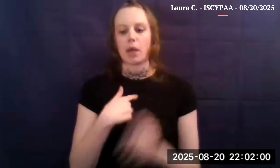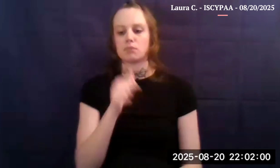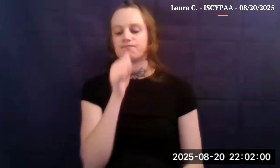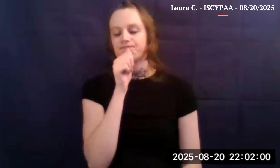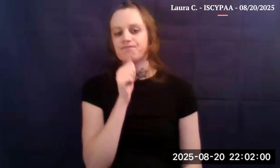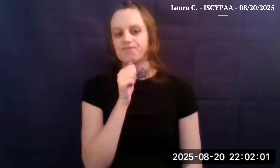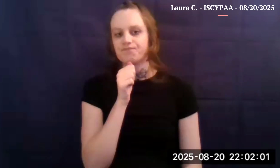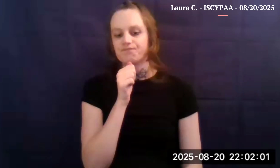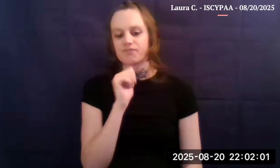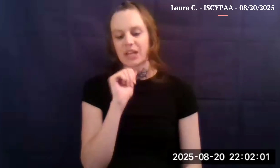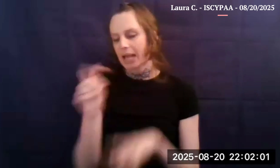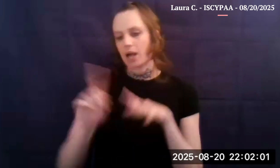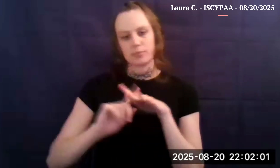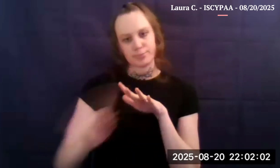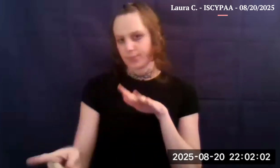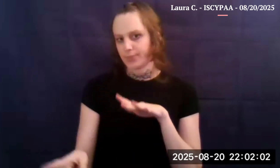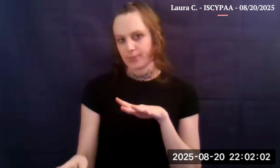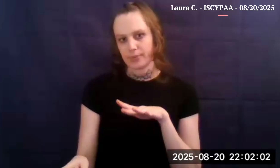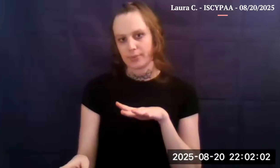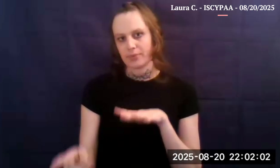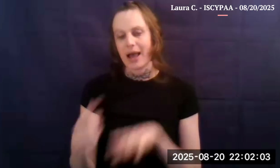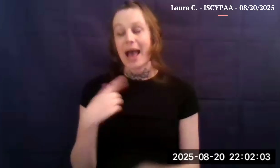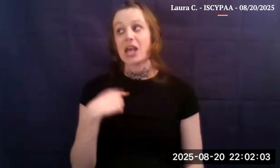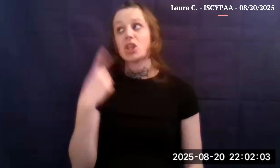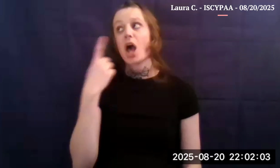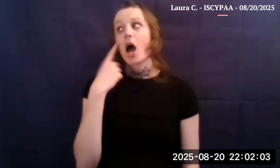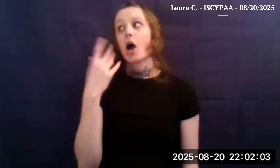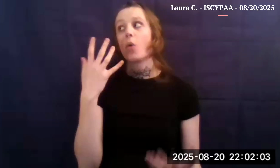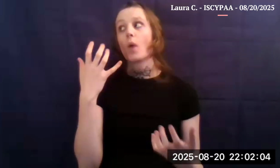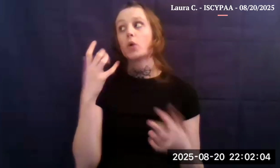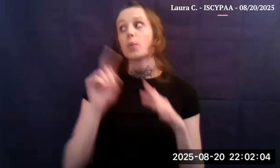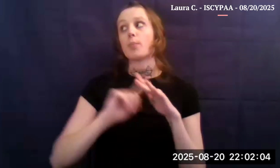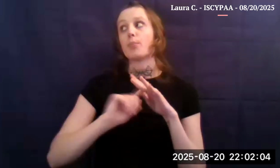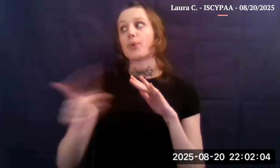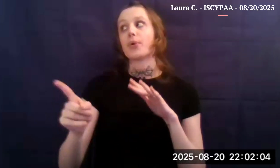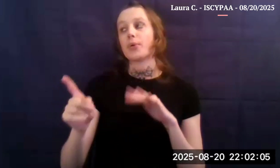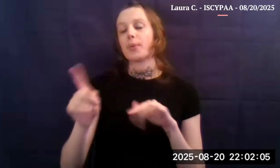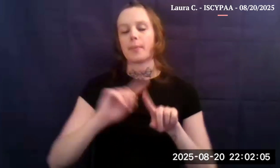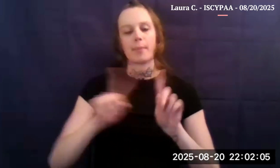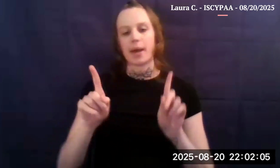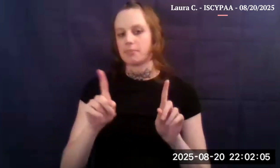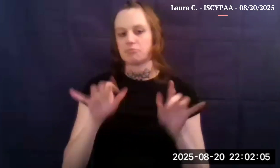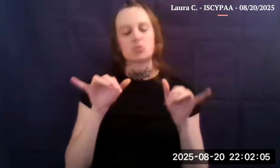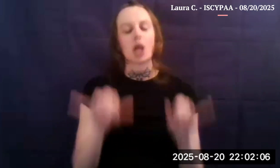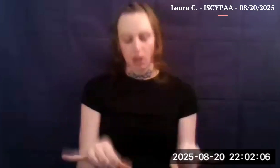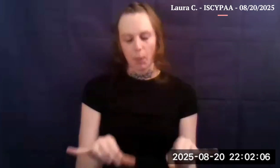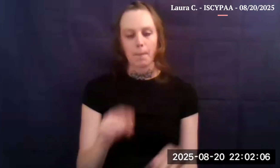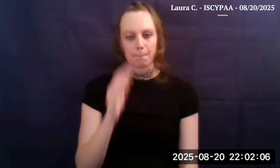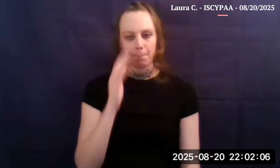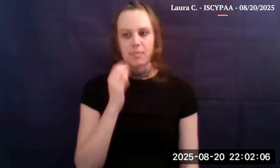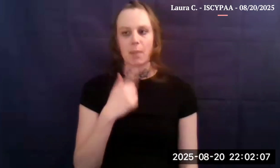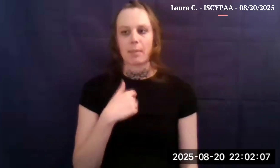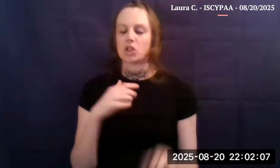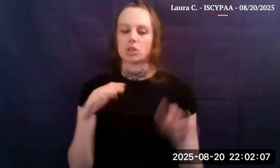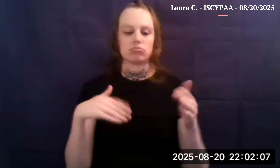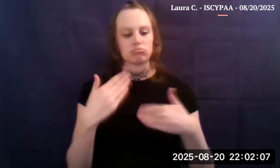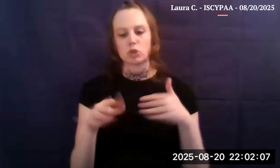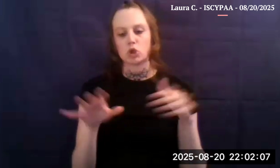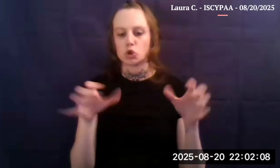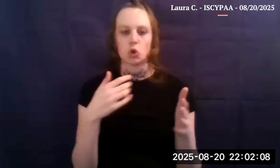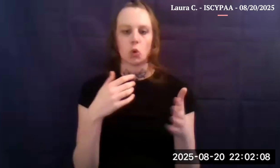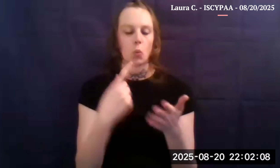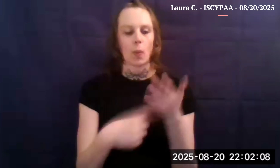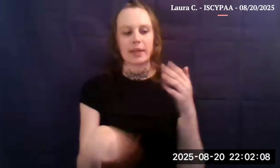I didn't run, even though it crossed my mind several times. Um, and I was just doing what I was told, going